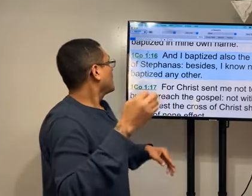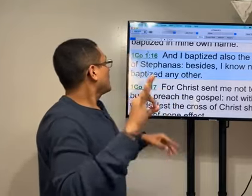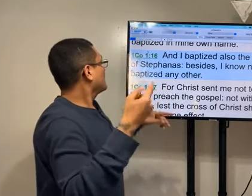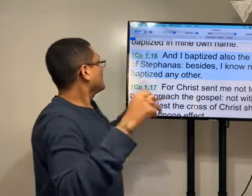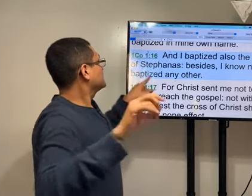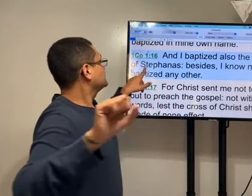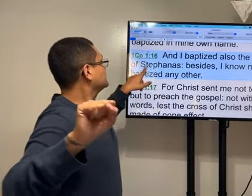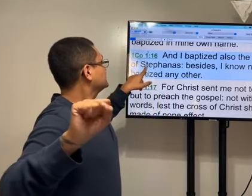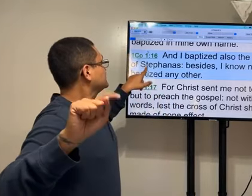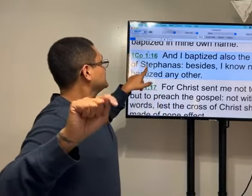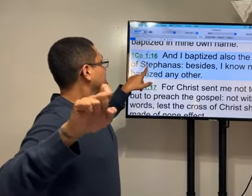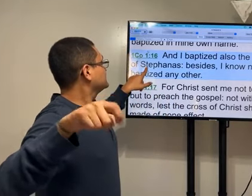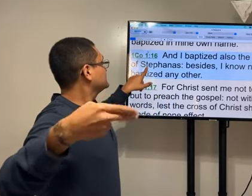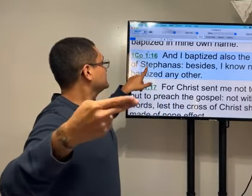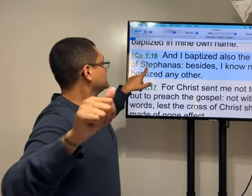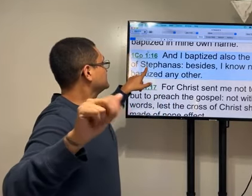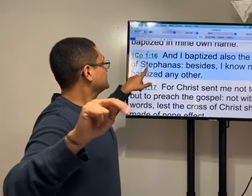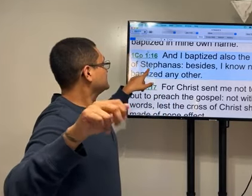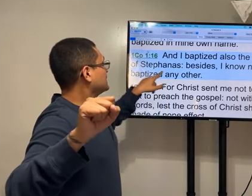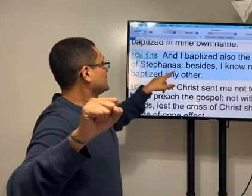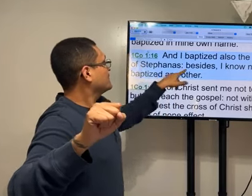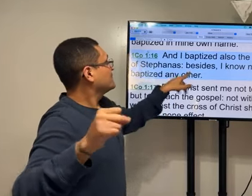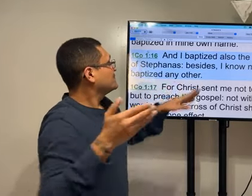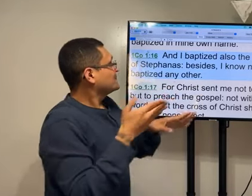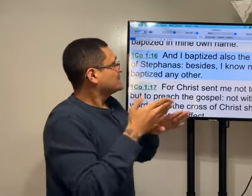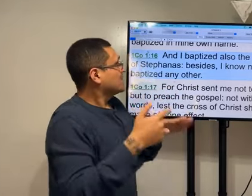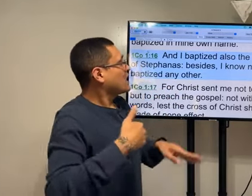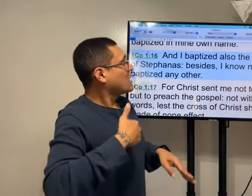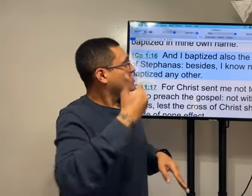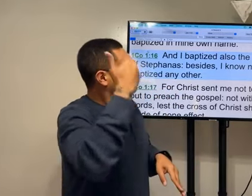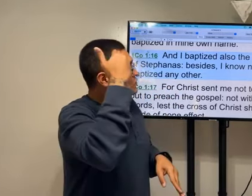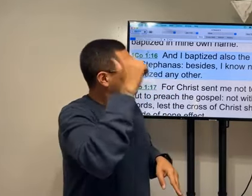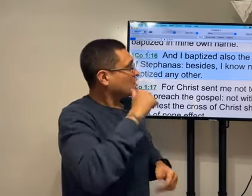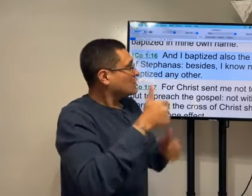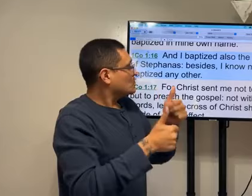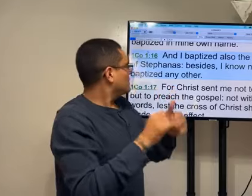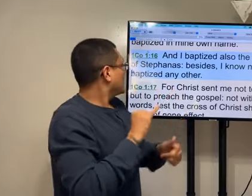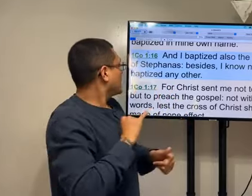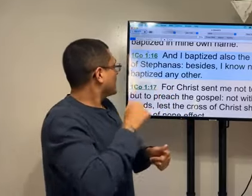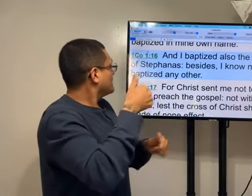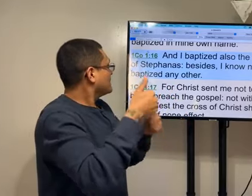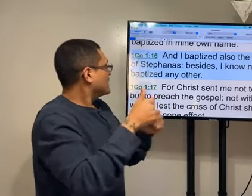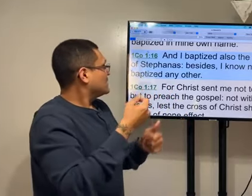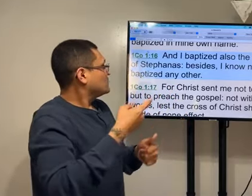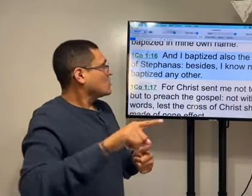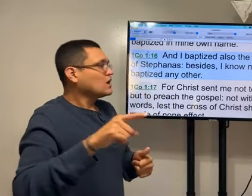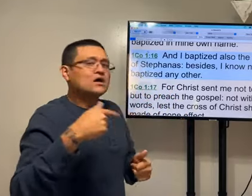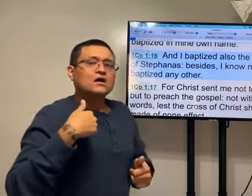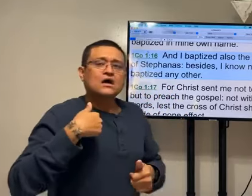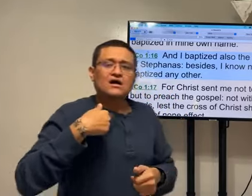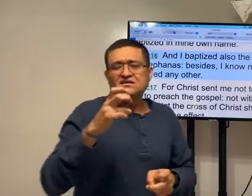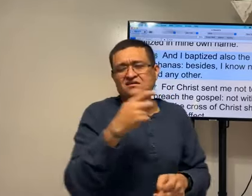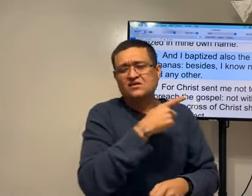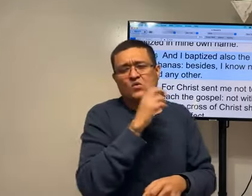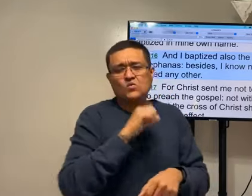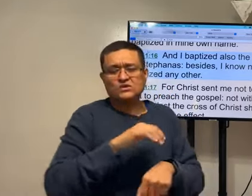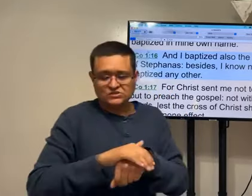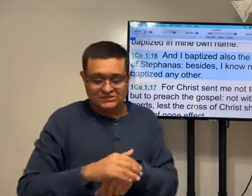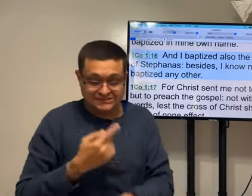in the name of Jesus. And he said, I baptized also the household of Stephanias. Beside, I know not whether